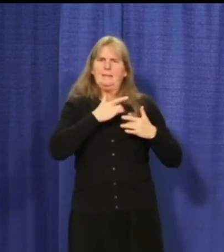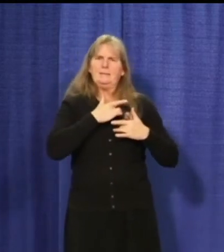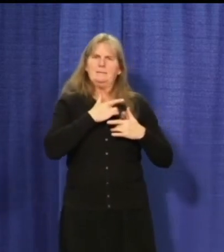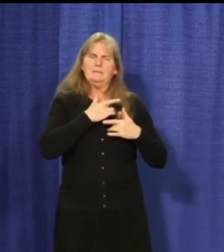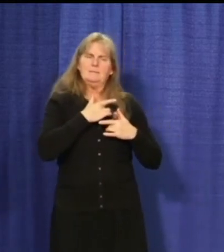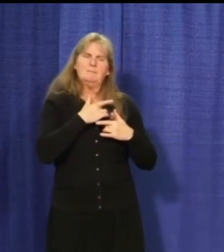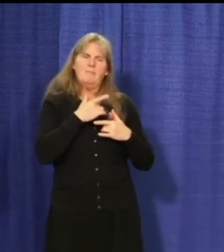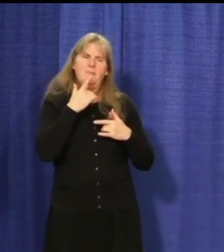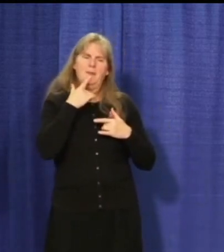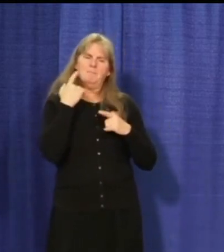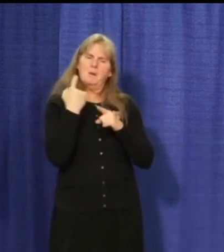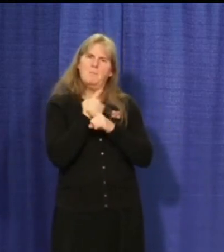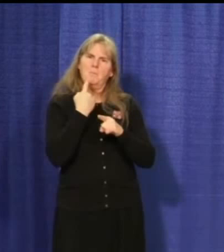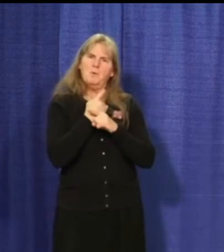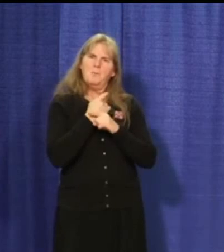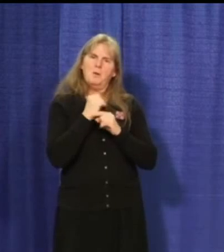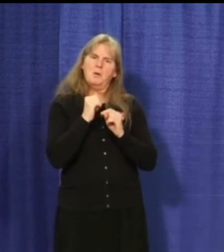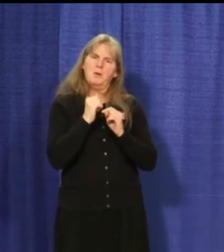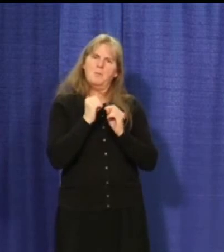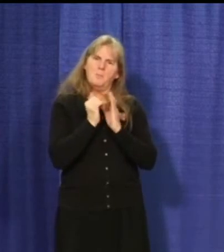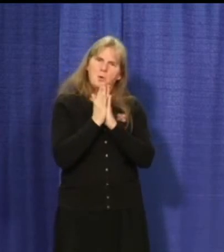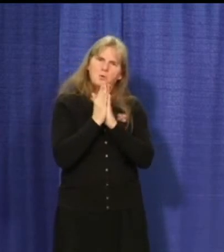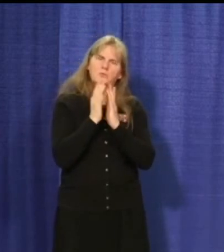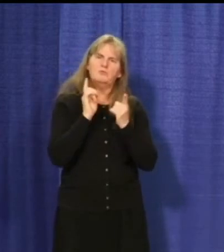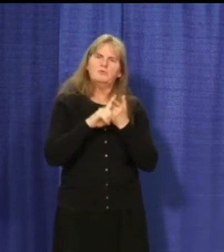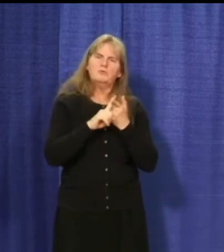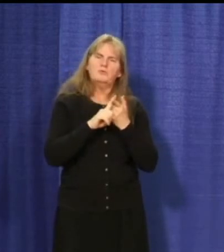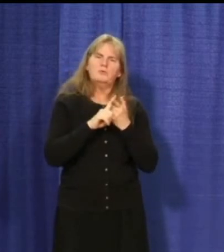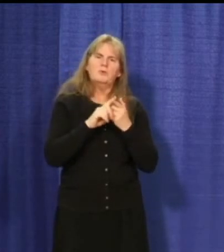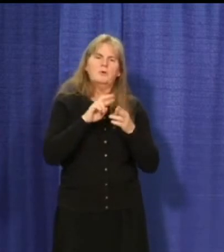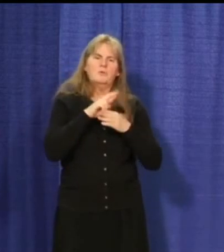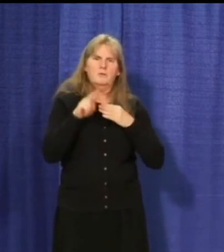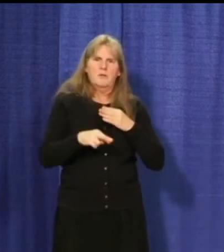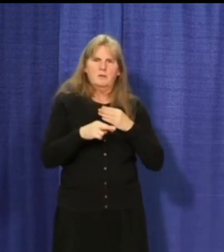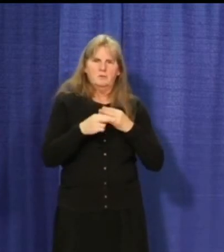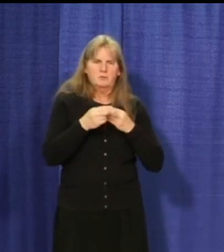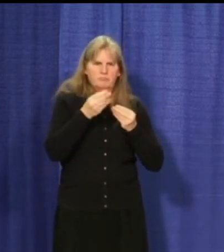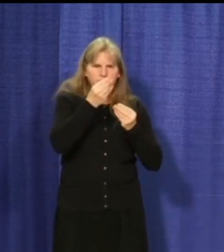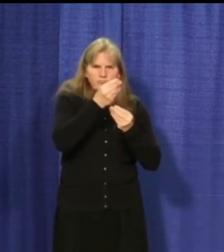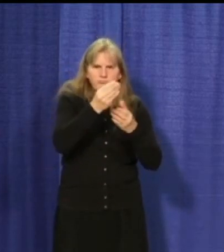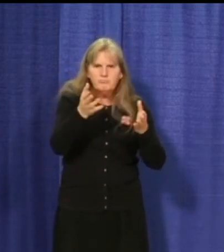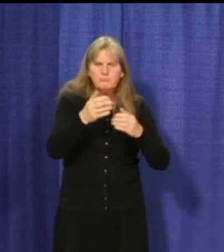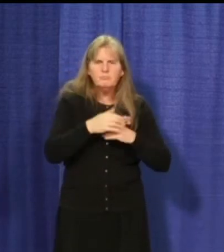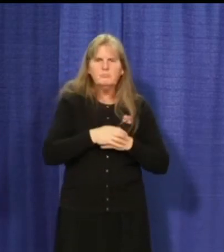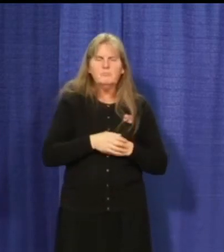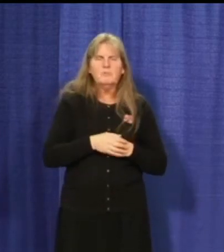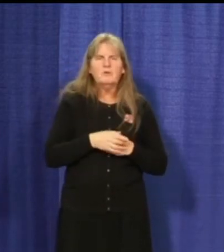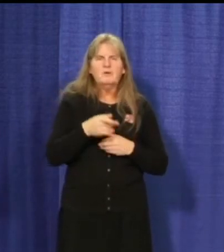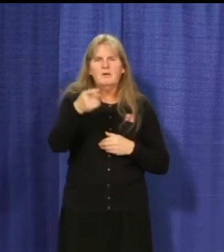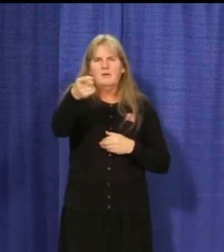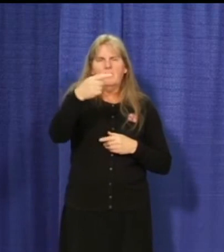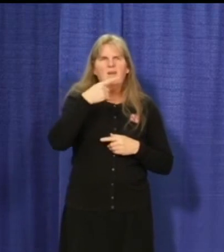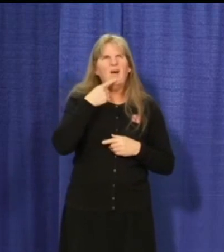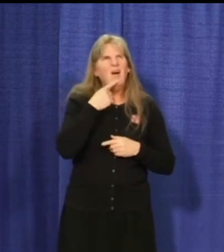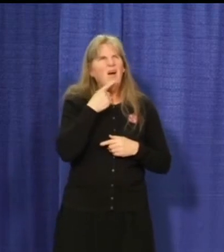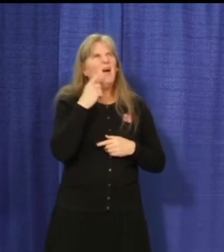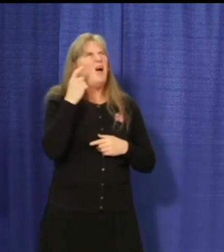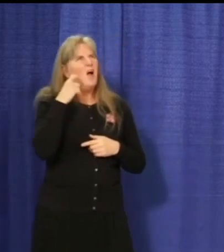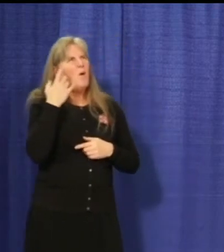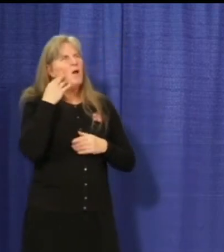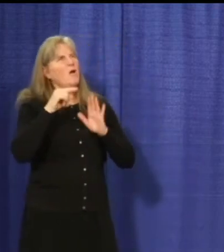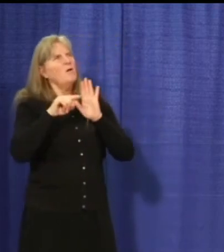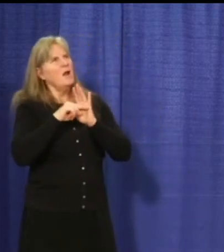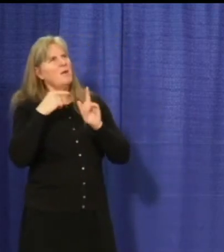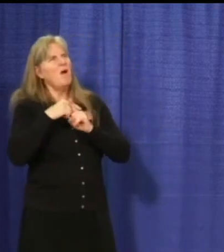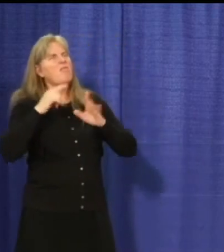way, and the whole process of I mean, you might think all I need to know is whether it's positive or negative,